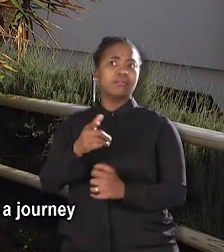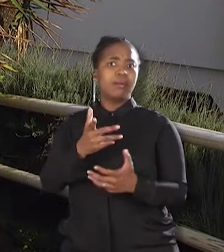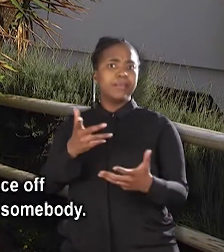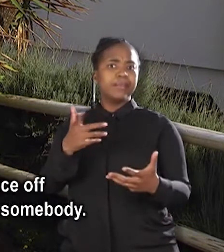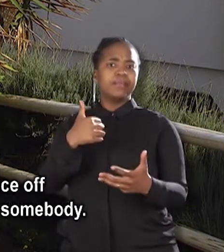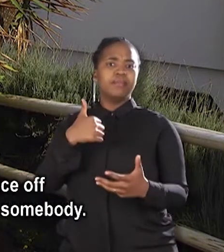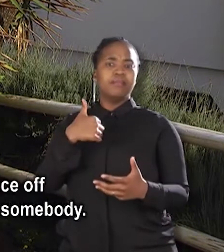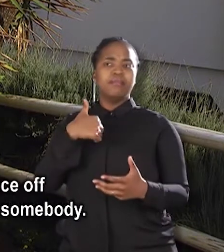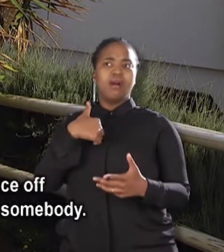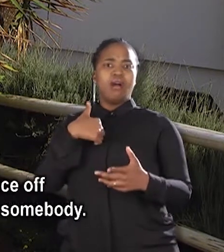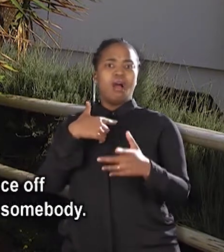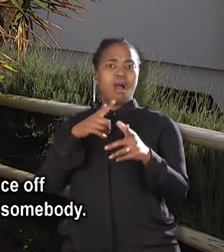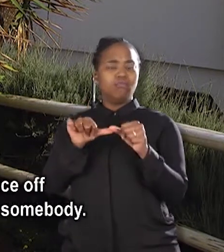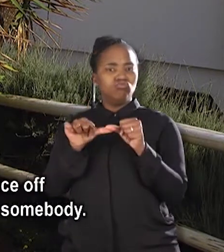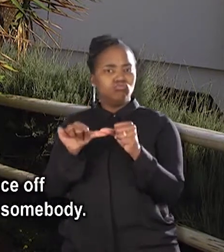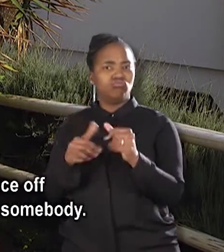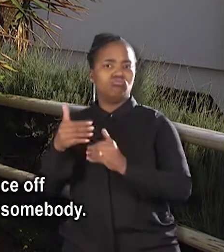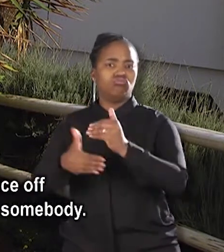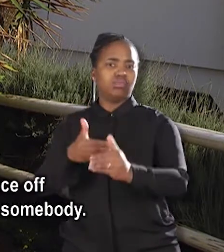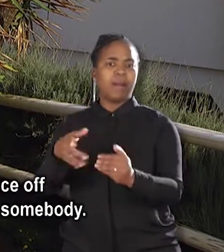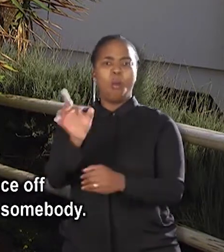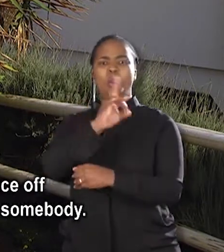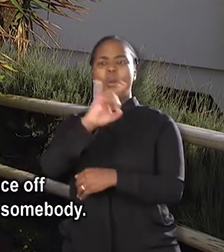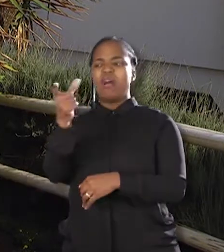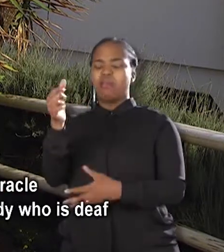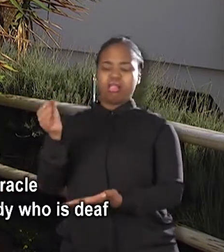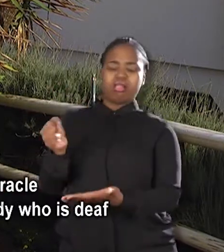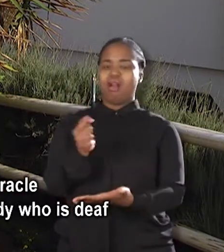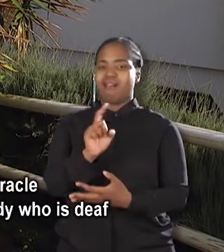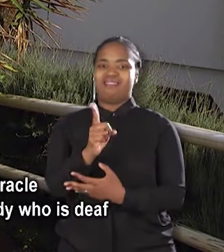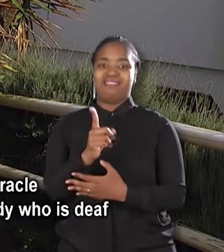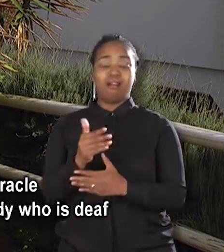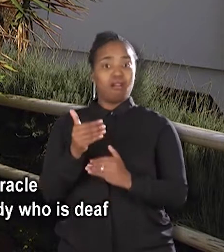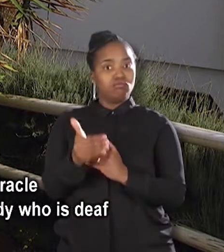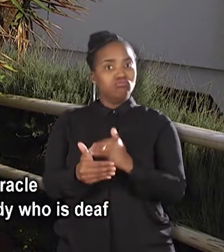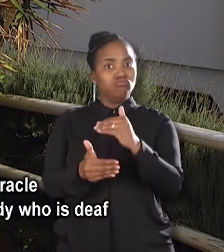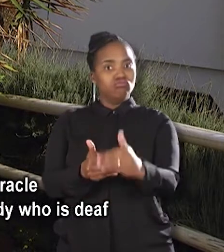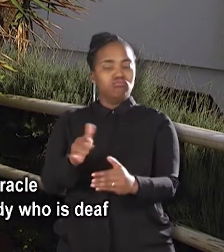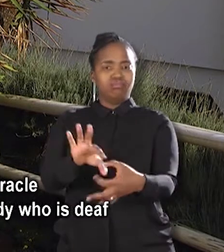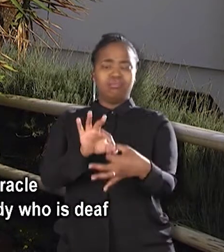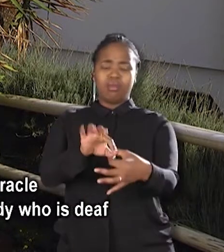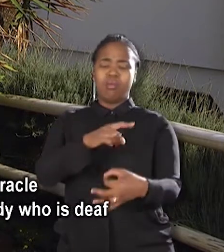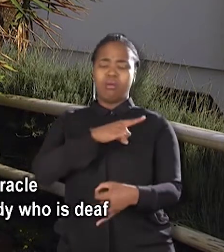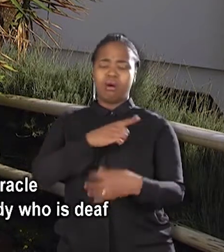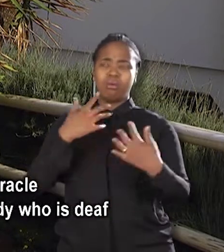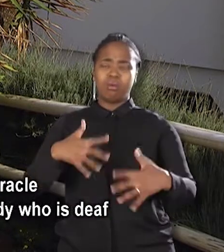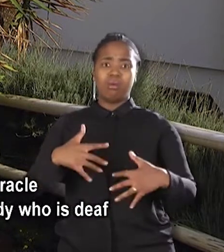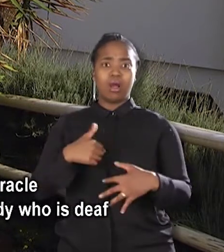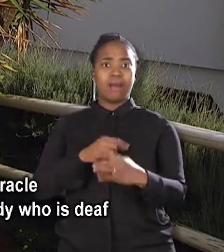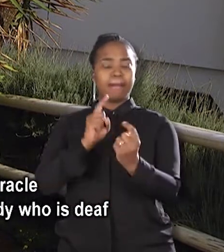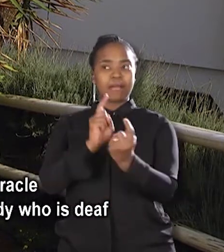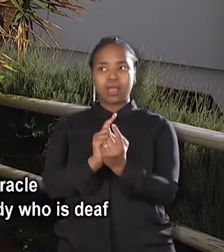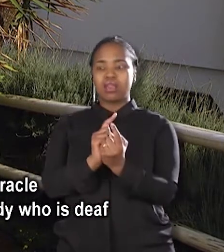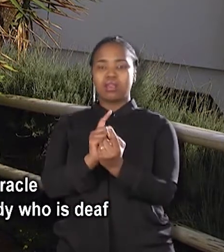a journey, than a once-off donation from somebody. I mean, it's really a miracle to meet